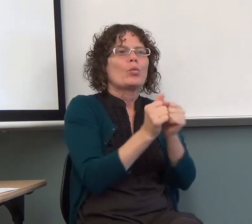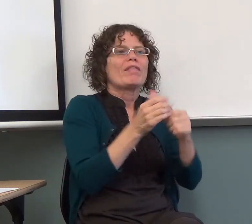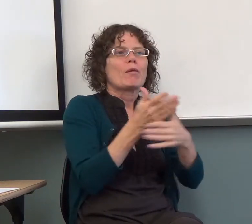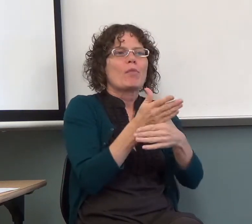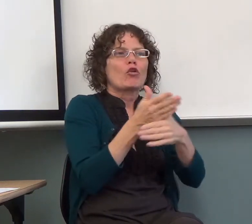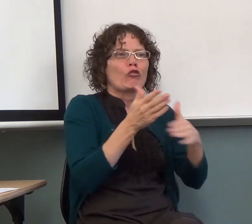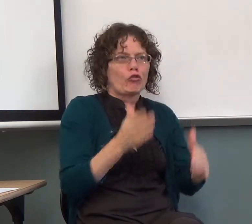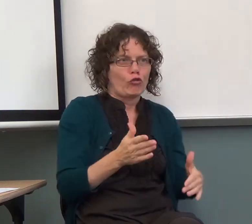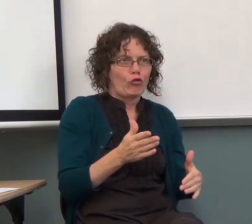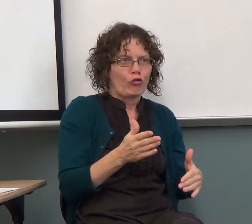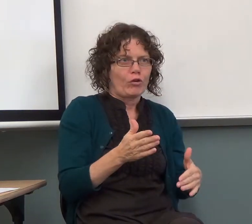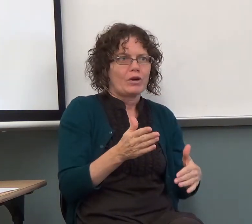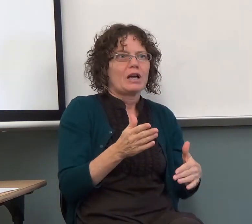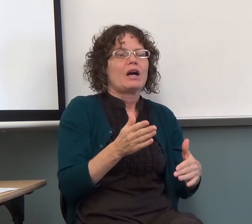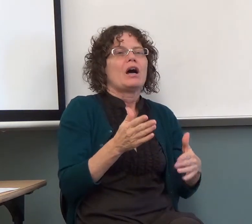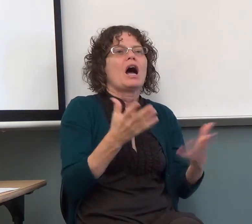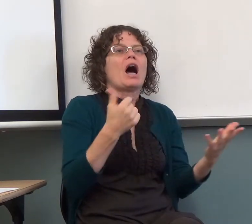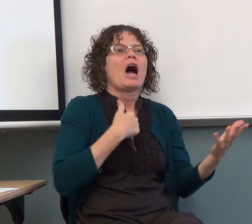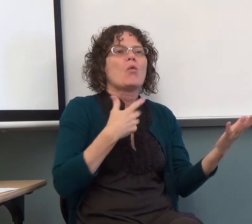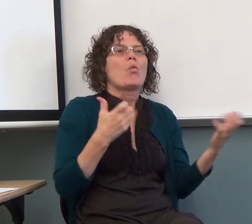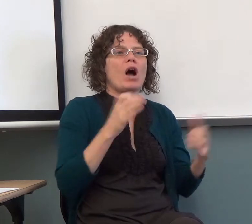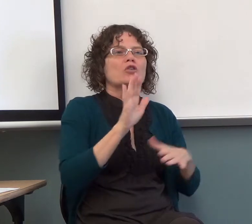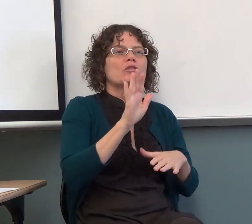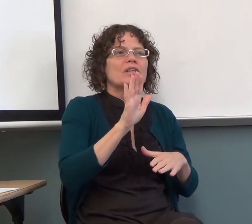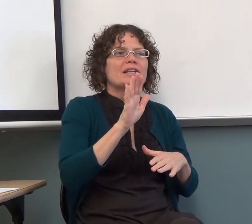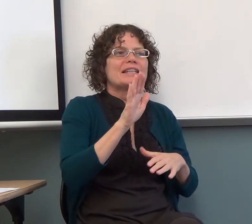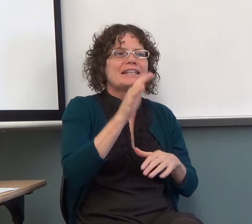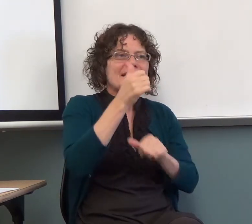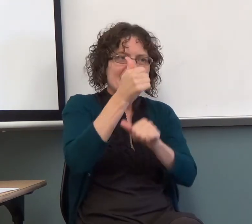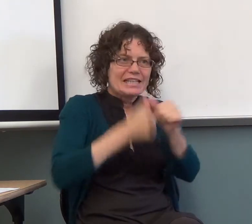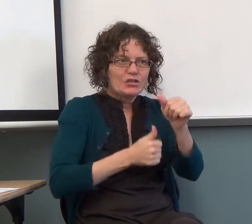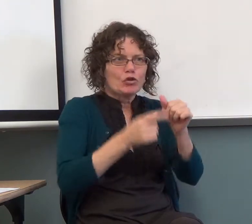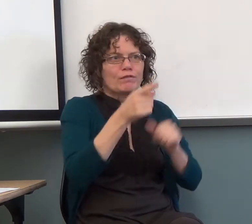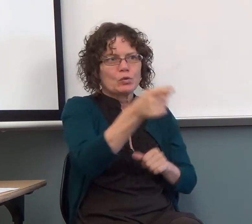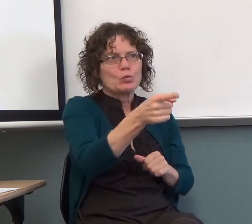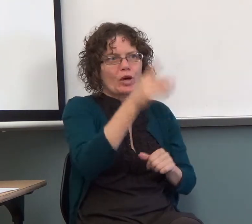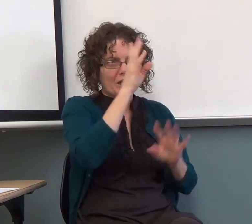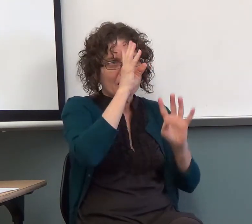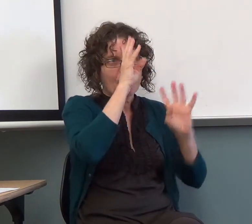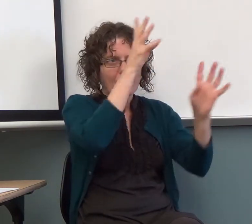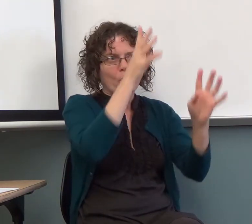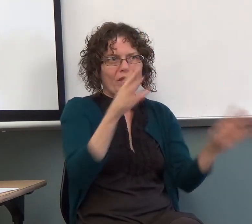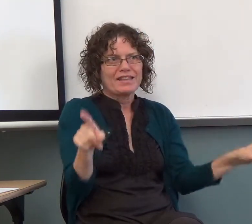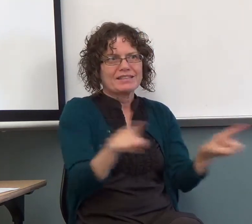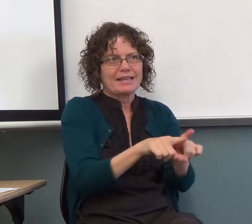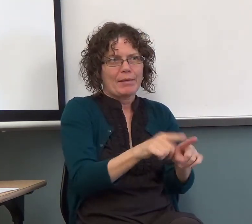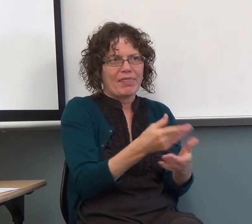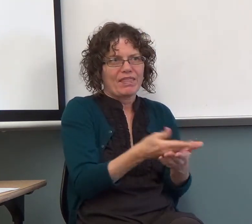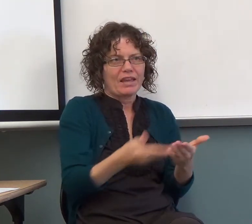I want your partner, each of you is going to come up with the same thing, okay? You're each going to come up with 5